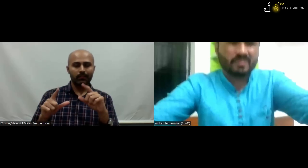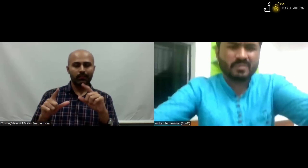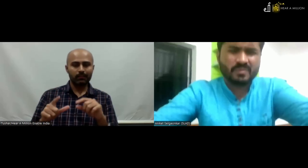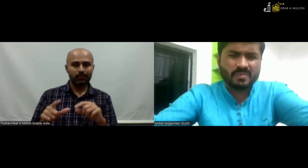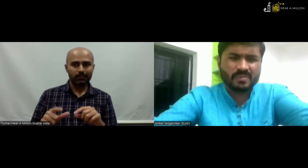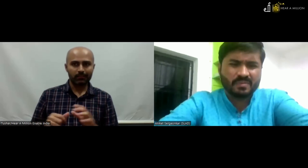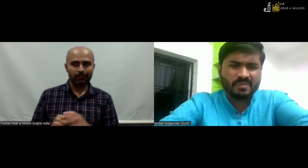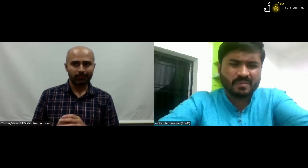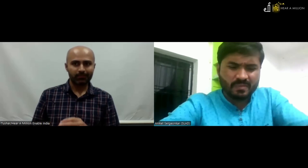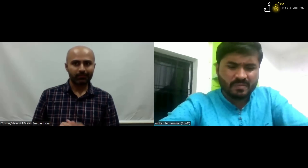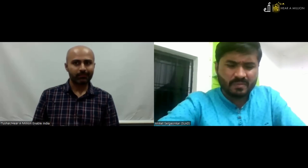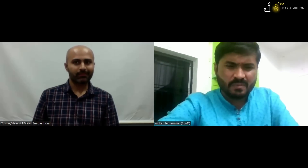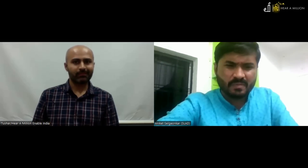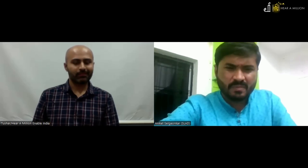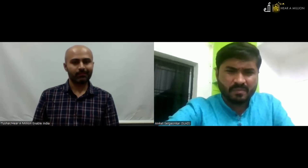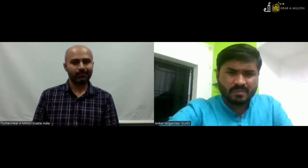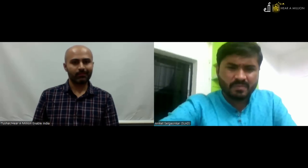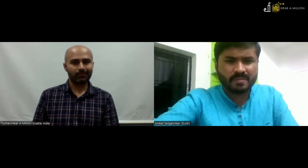Okay.